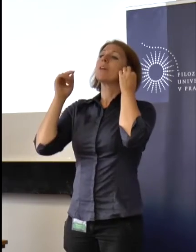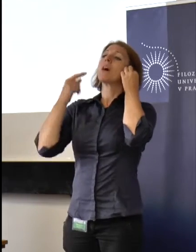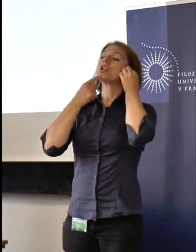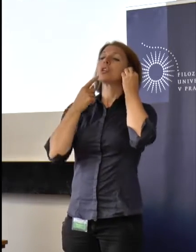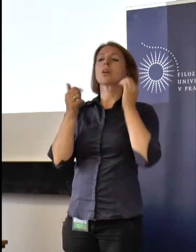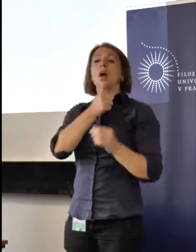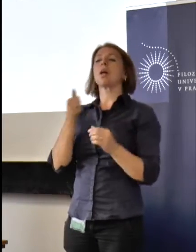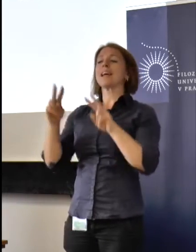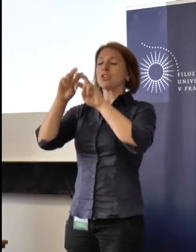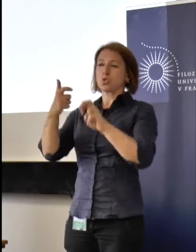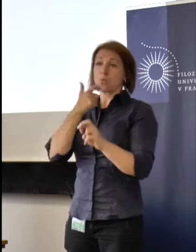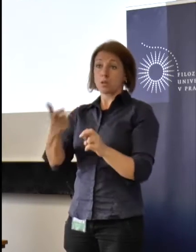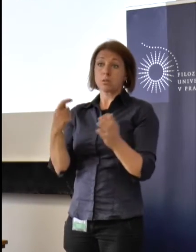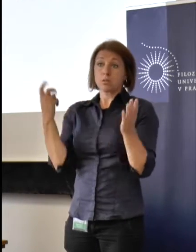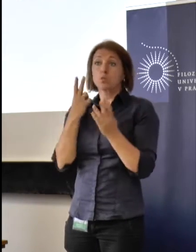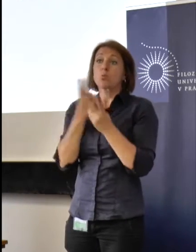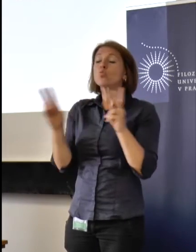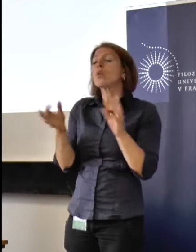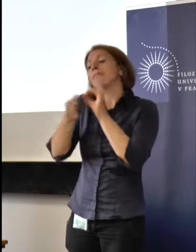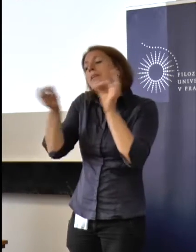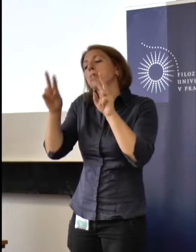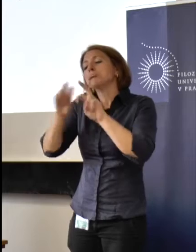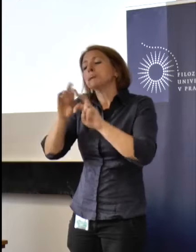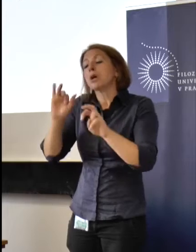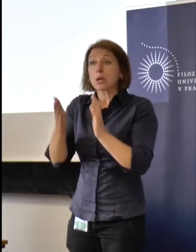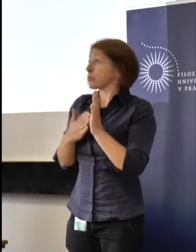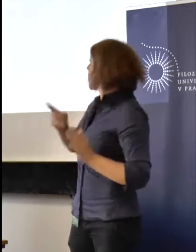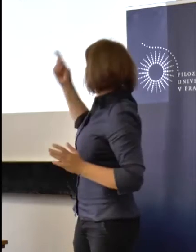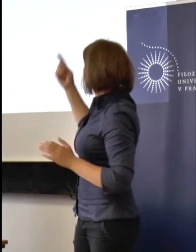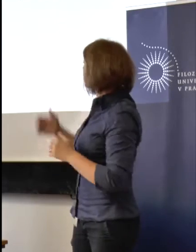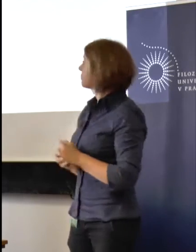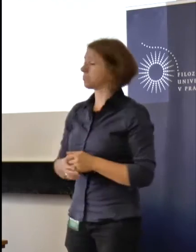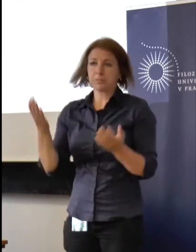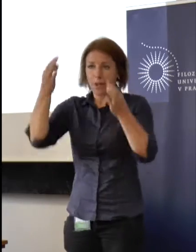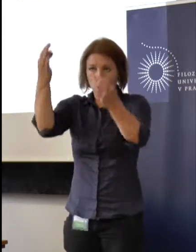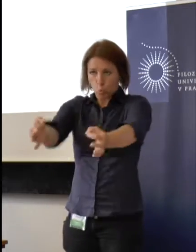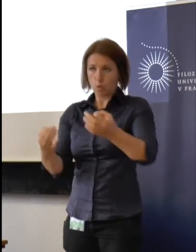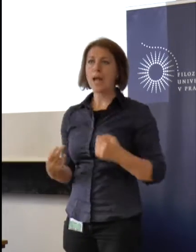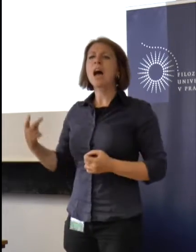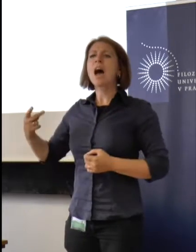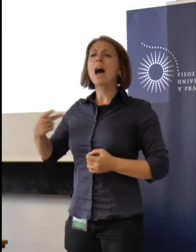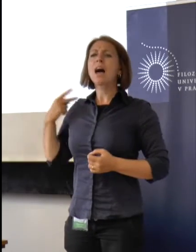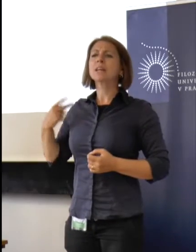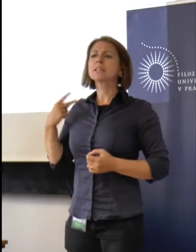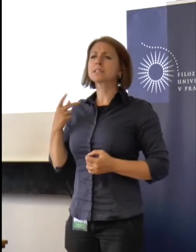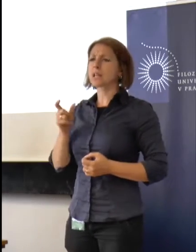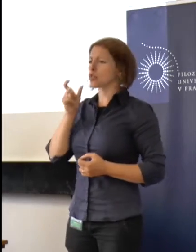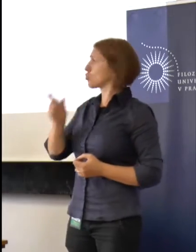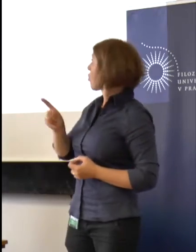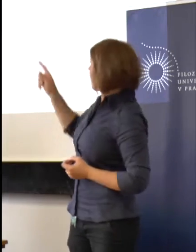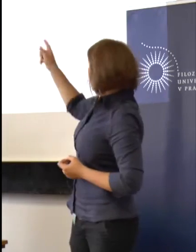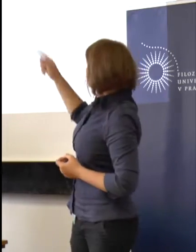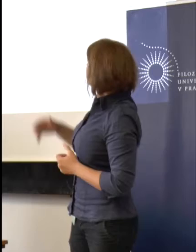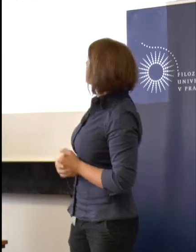like this. So we have, in English, we have she is singing, and we have to differentiate always between she is singing and she sings. And in German, I don't know how